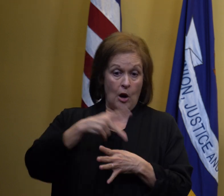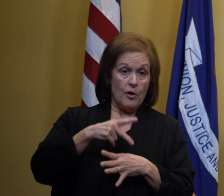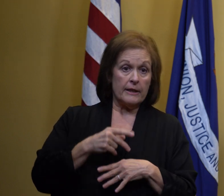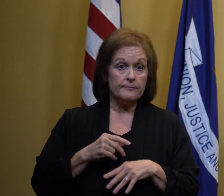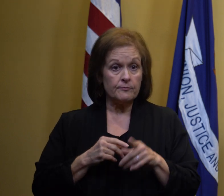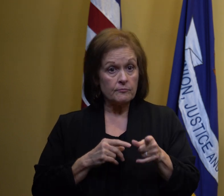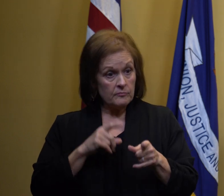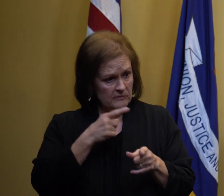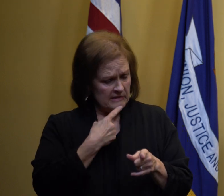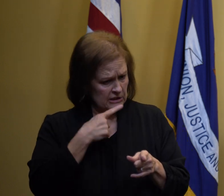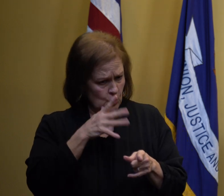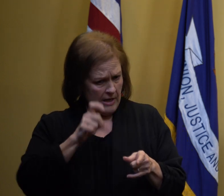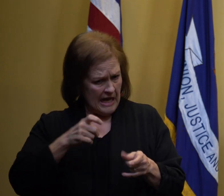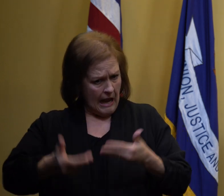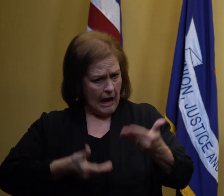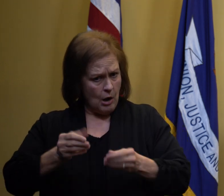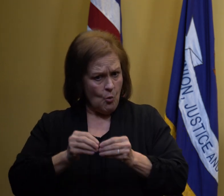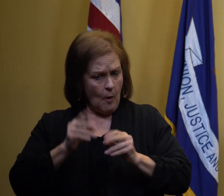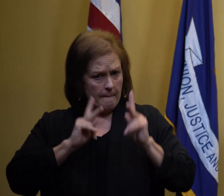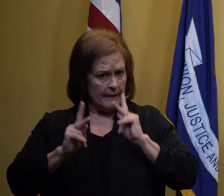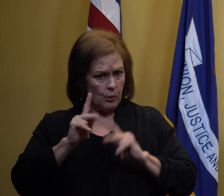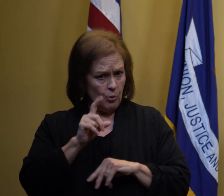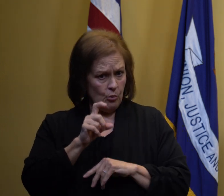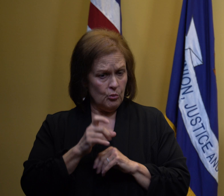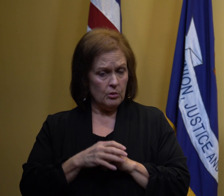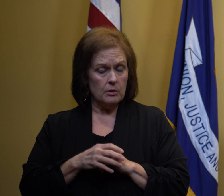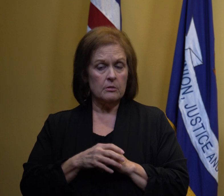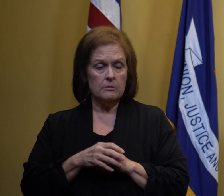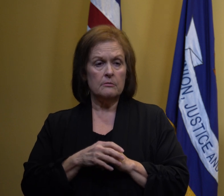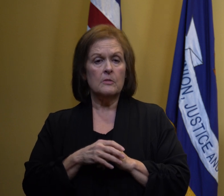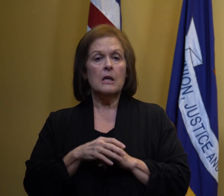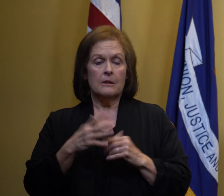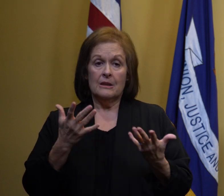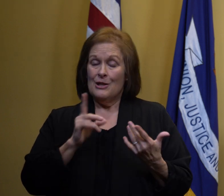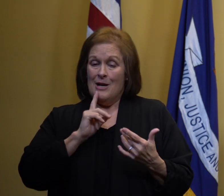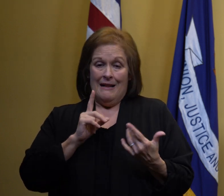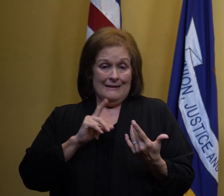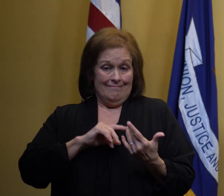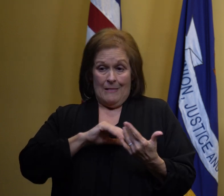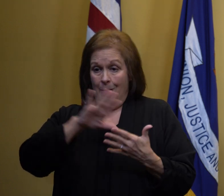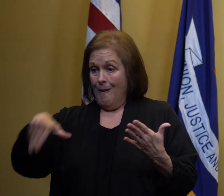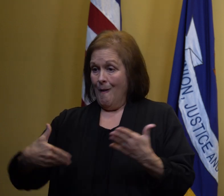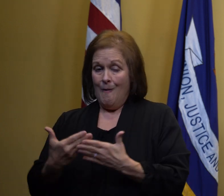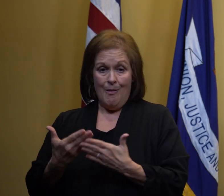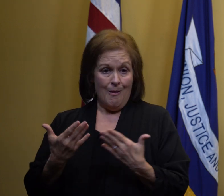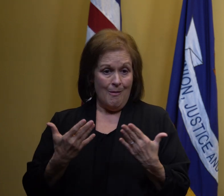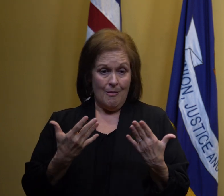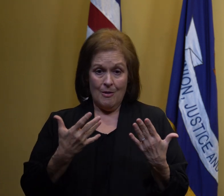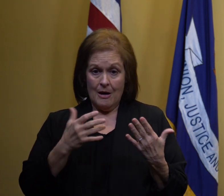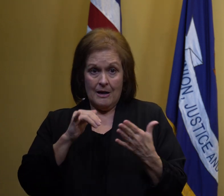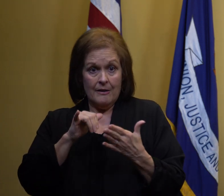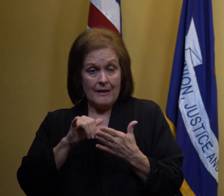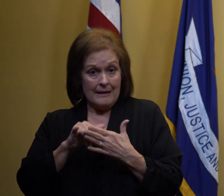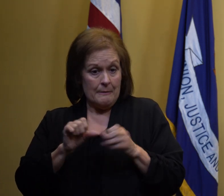back to, I guess, hiring more people to address that backlog? I know you mentioned hiring. It's a holistic approach. Absolutely, the